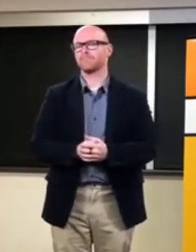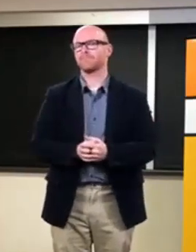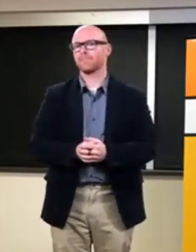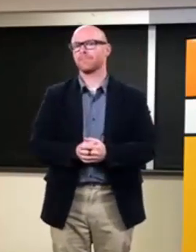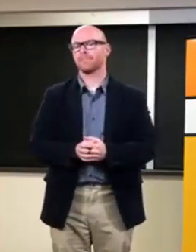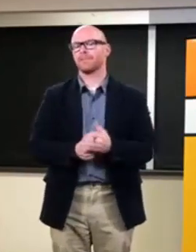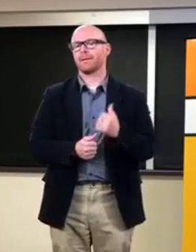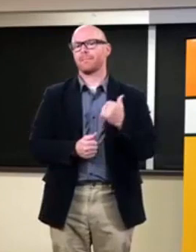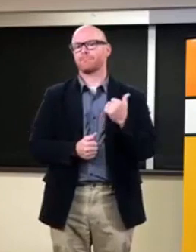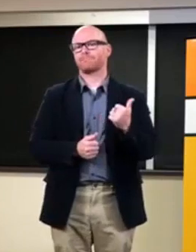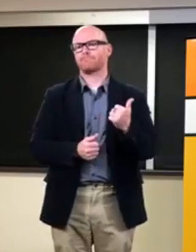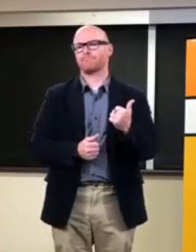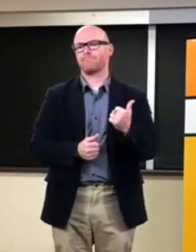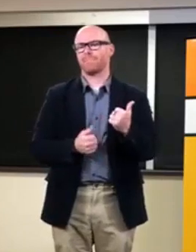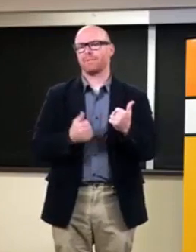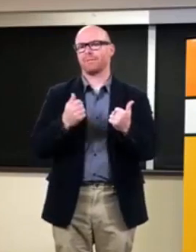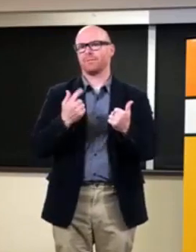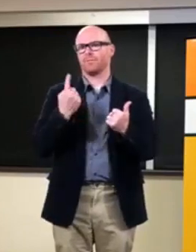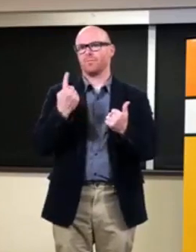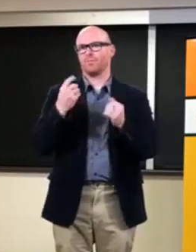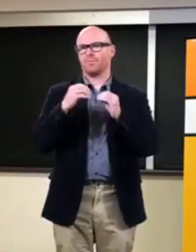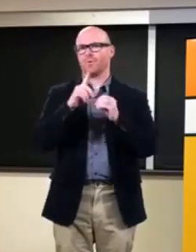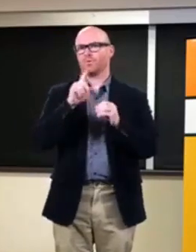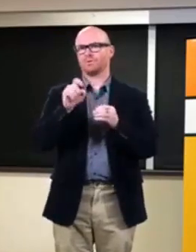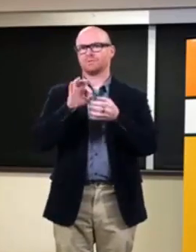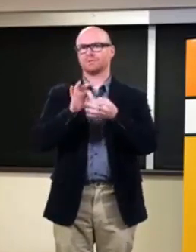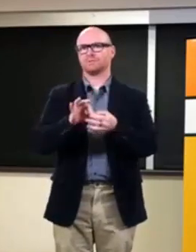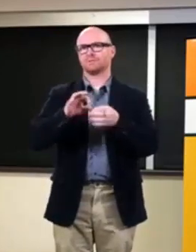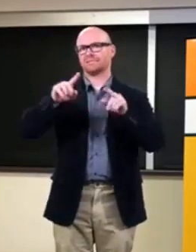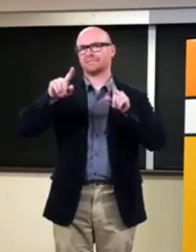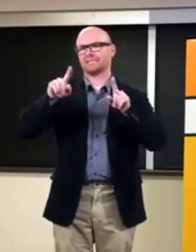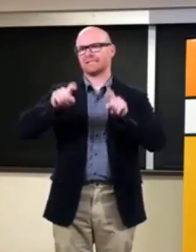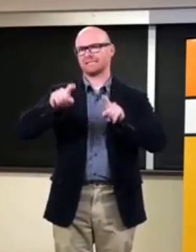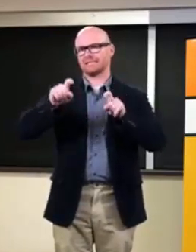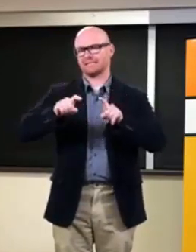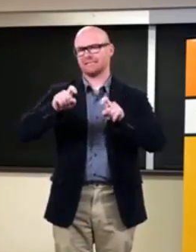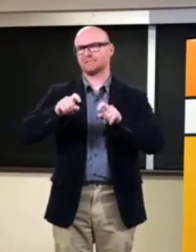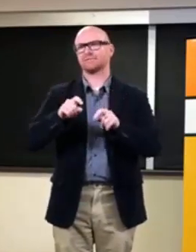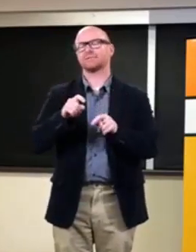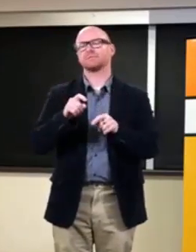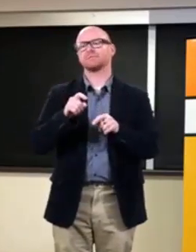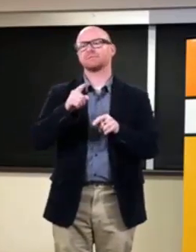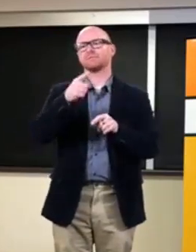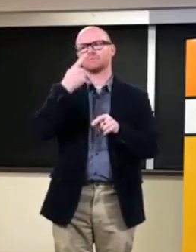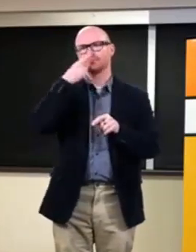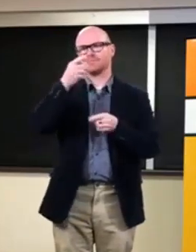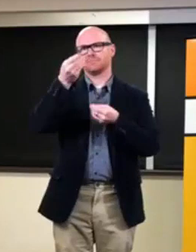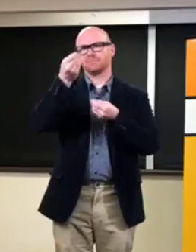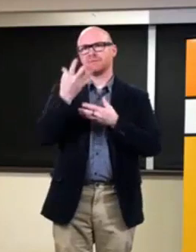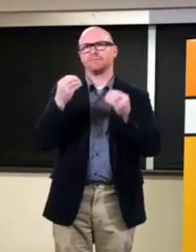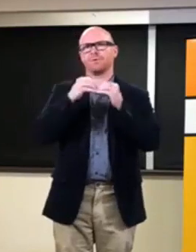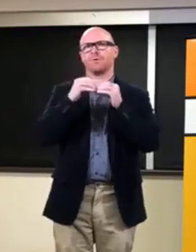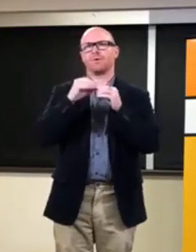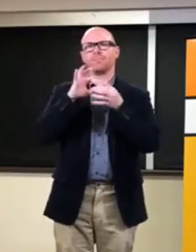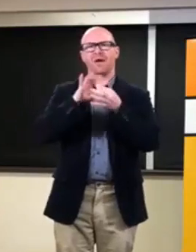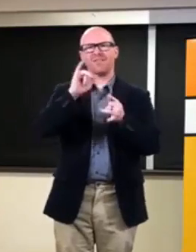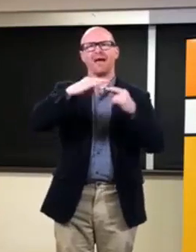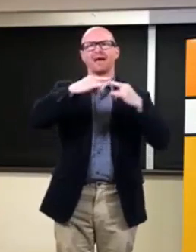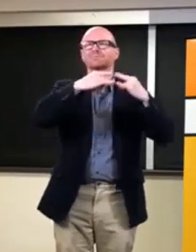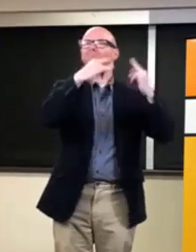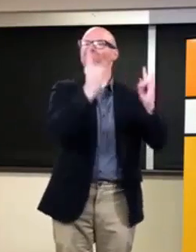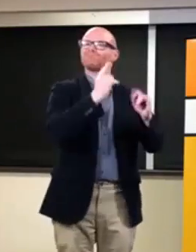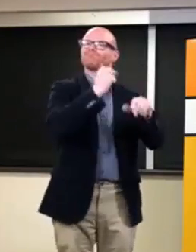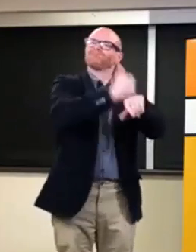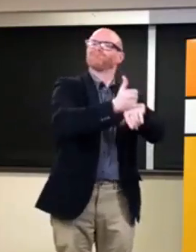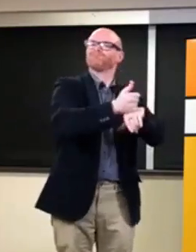Dr. Dunn, I have one more question about testing to kind of follow up. Can you tell us more about the pop-up testing